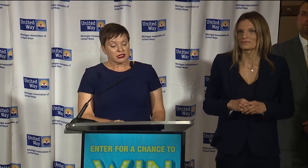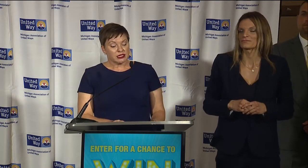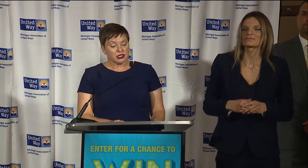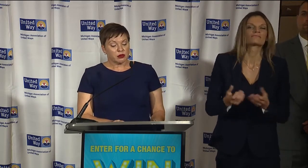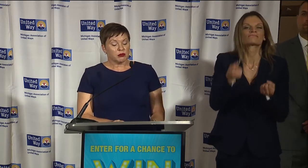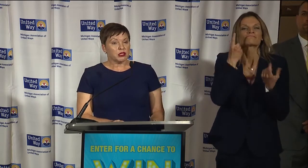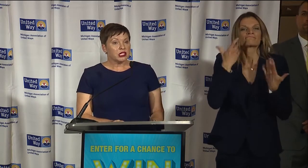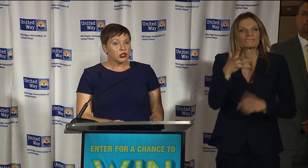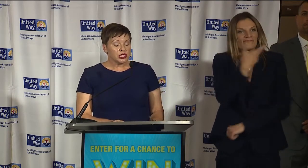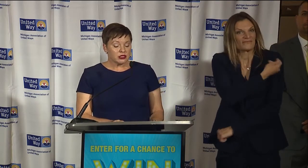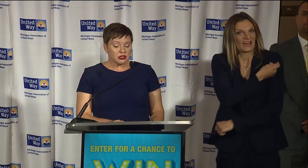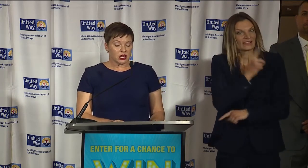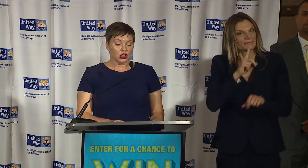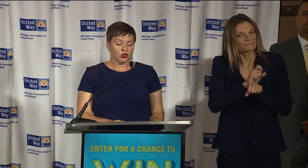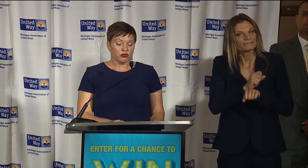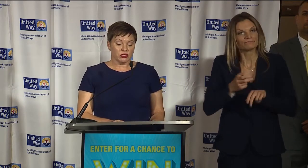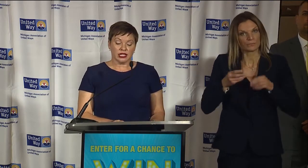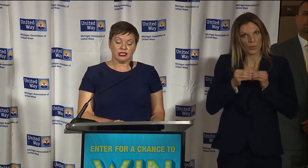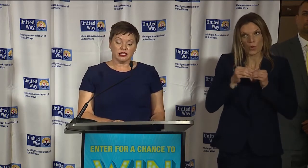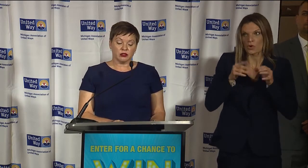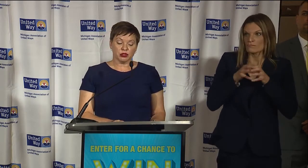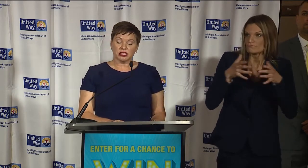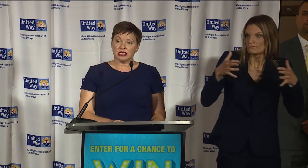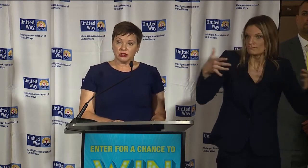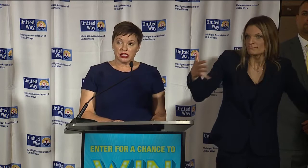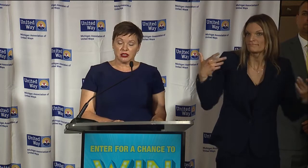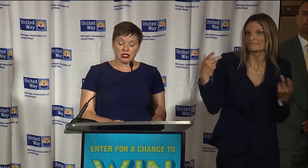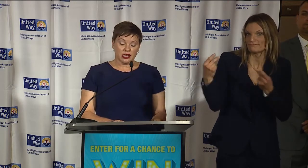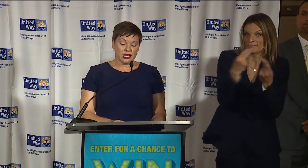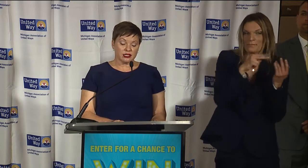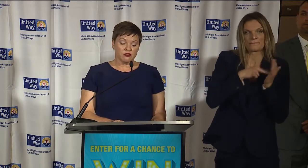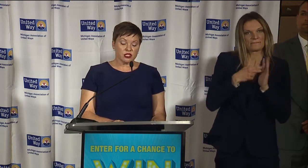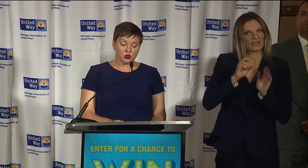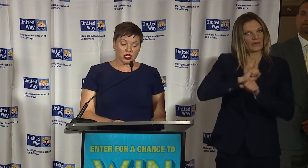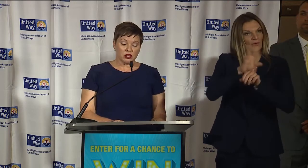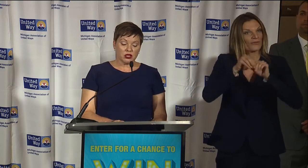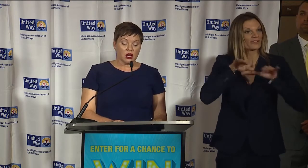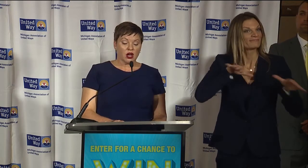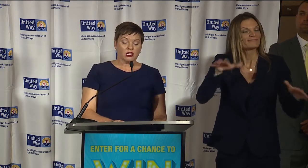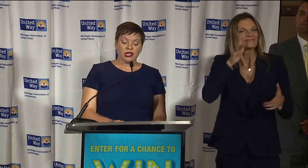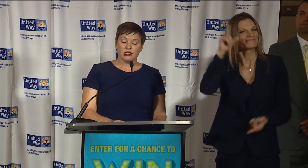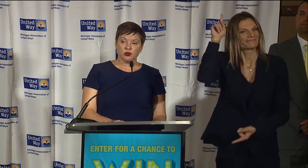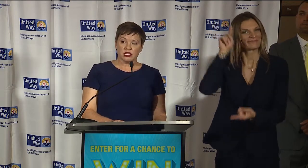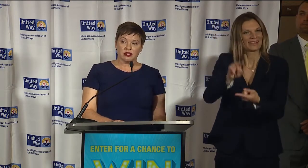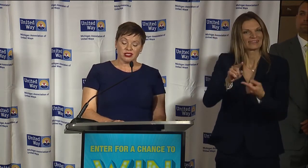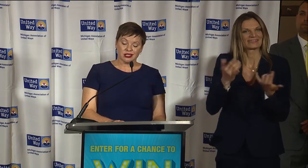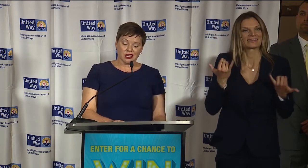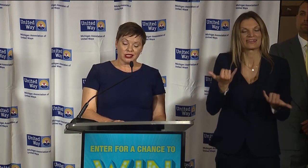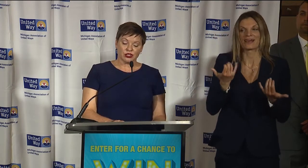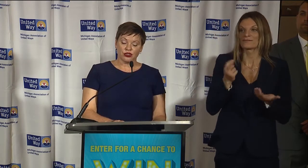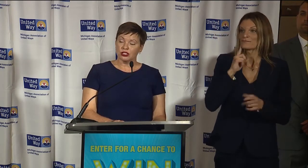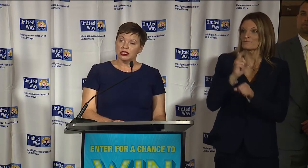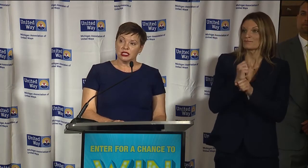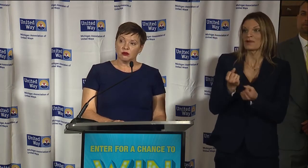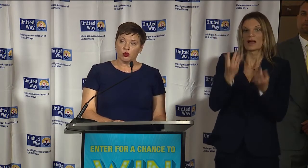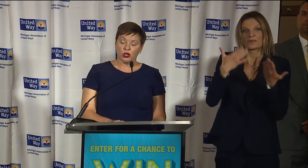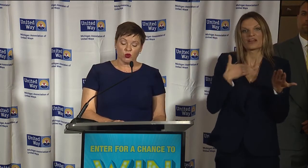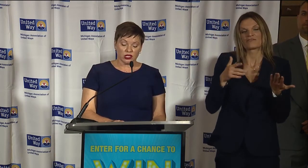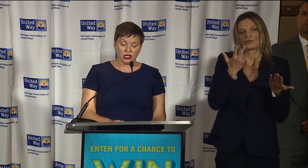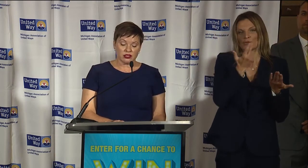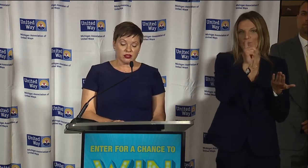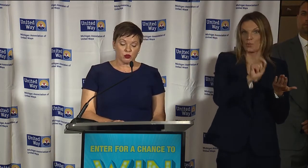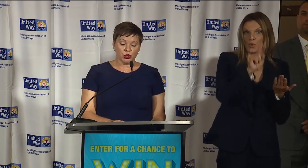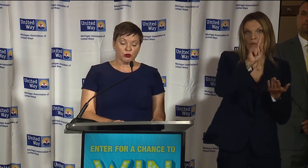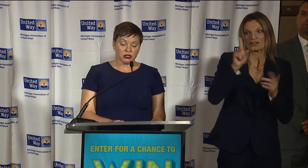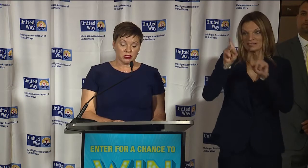of our vaccinated people increase, our COVID-19 numbers decrease. And as of this week, our case rates have declined to